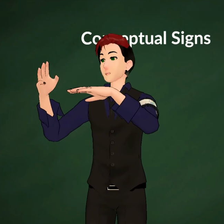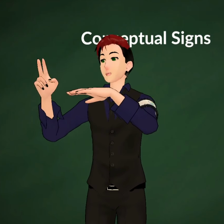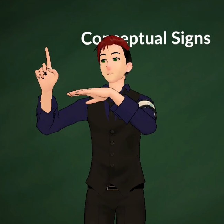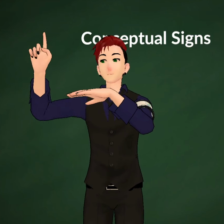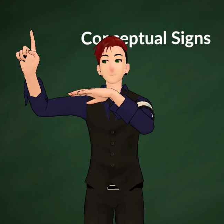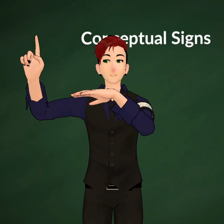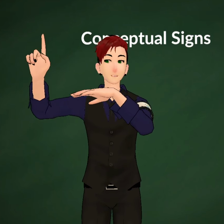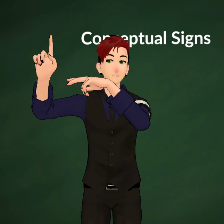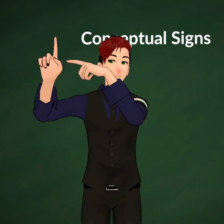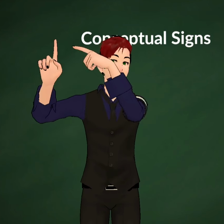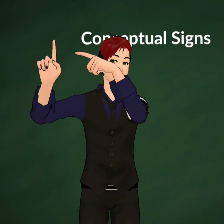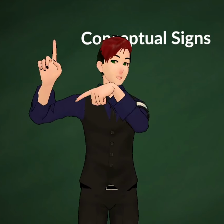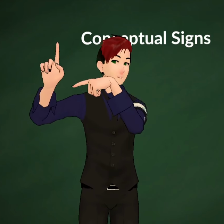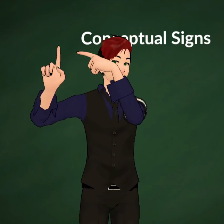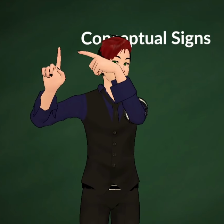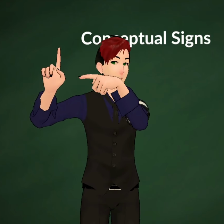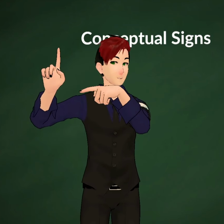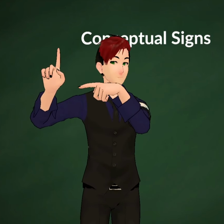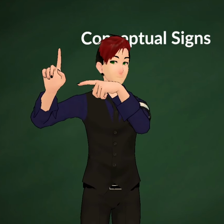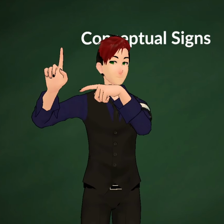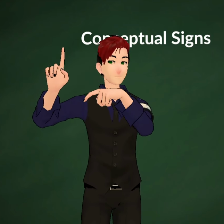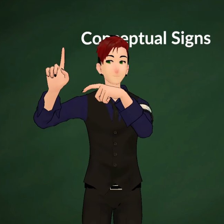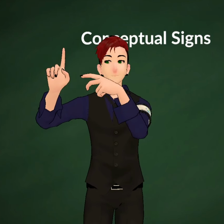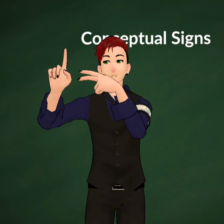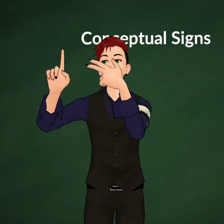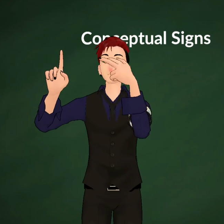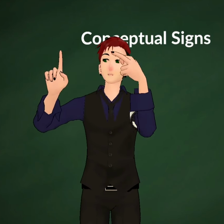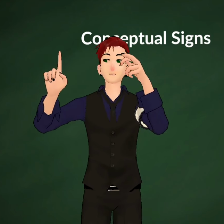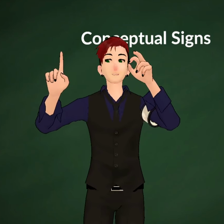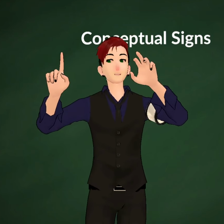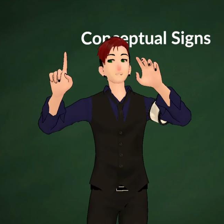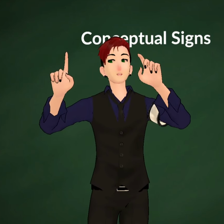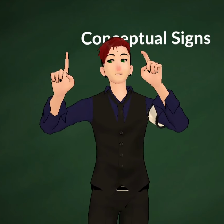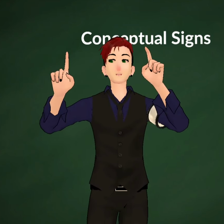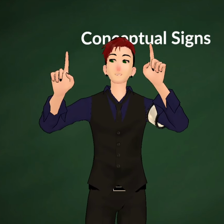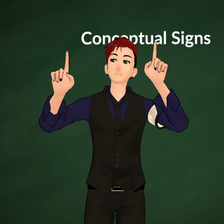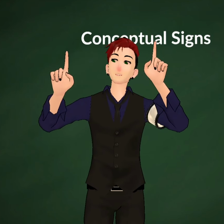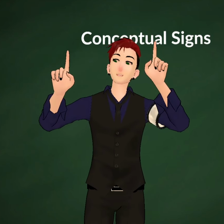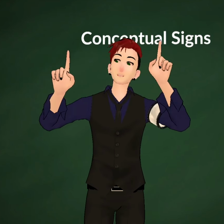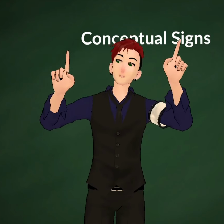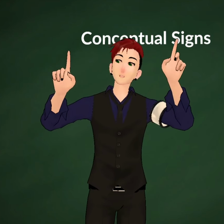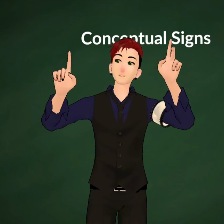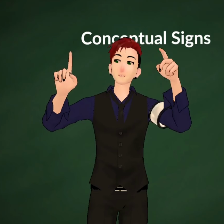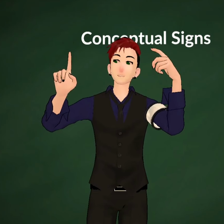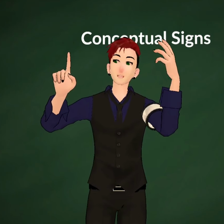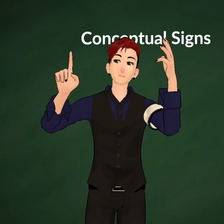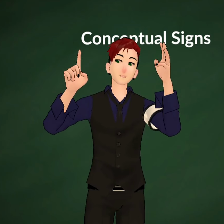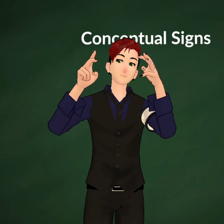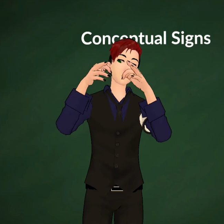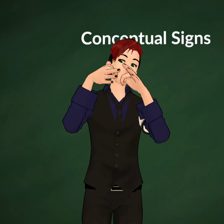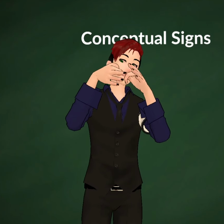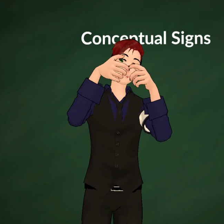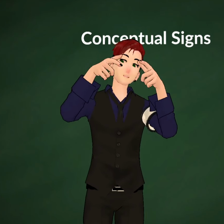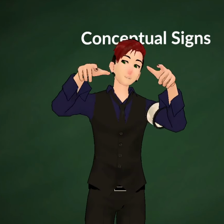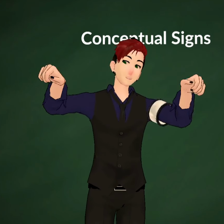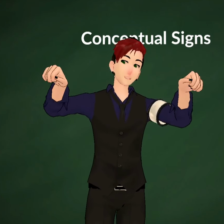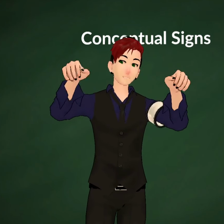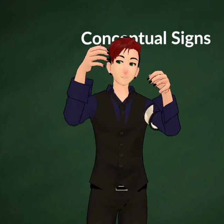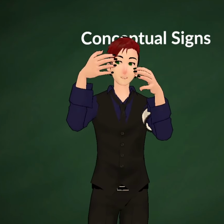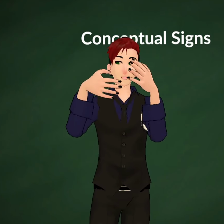know. This is a classifier, or it's also a descripting verb. There's like the linguistics side